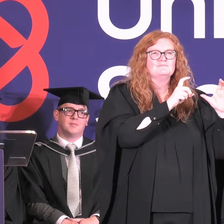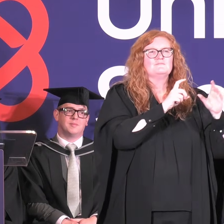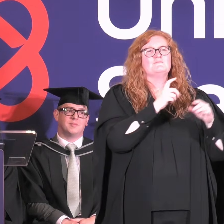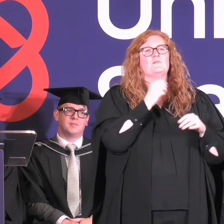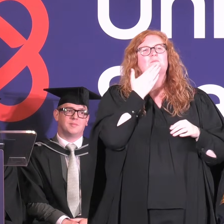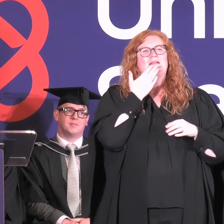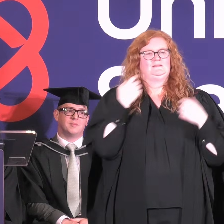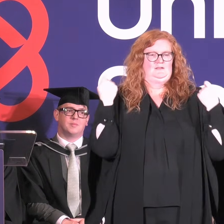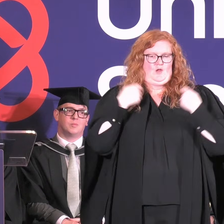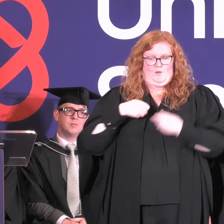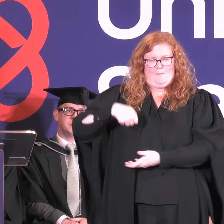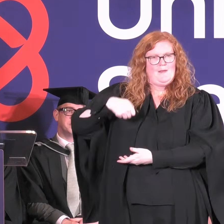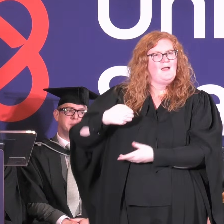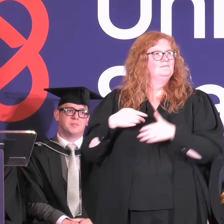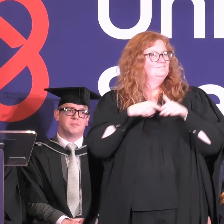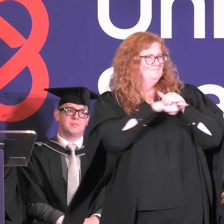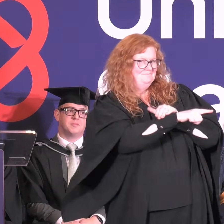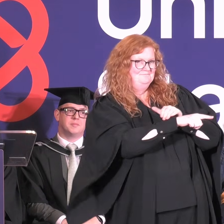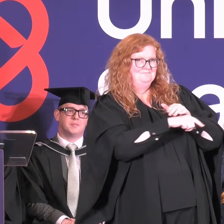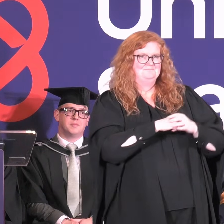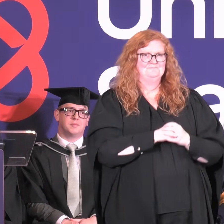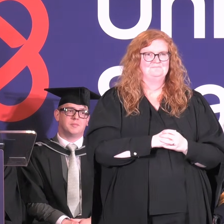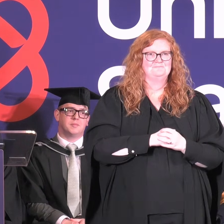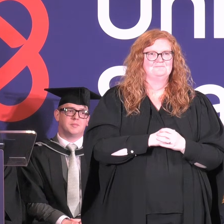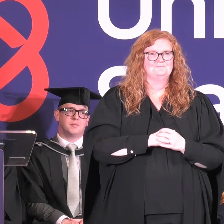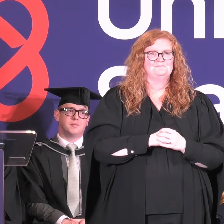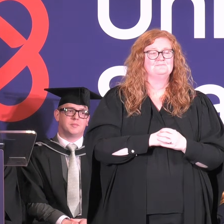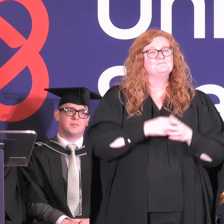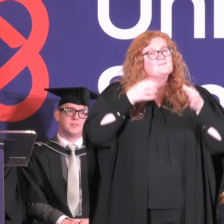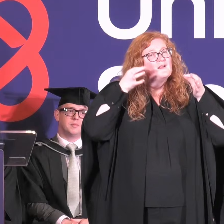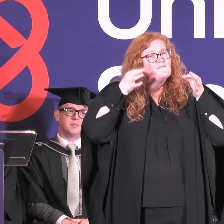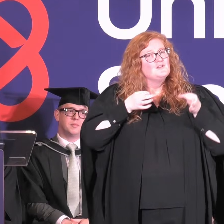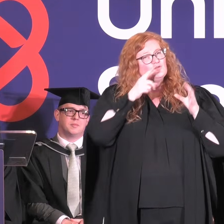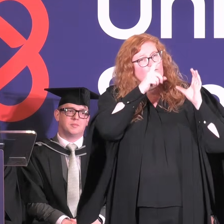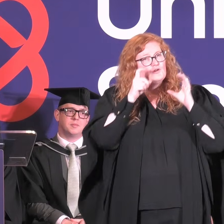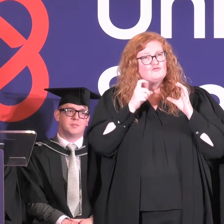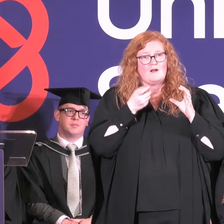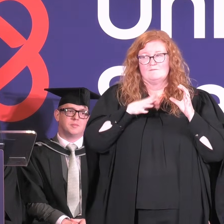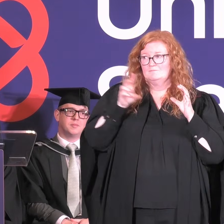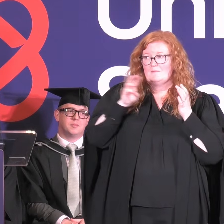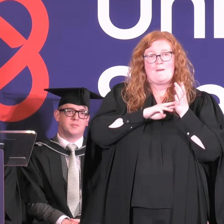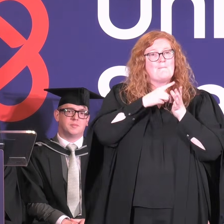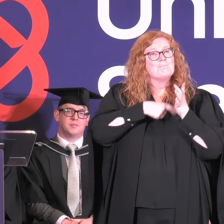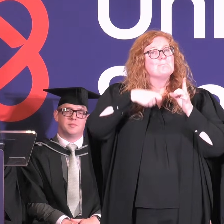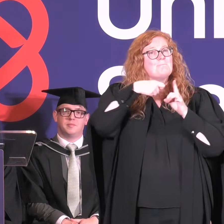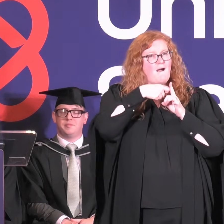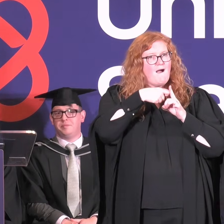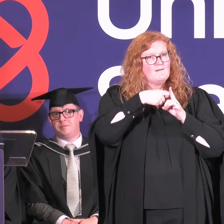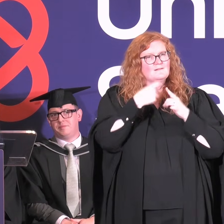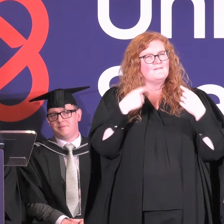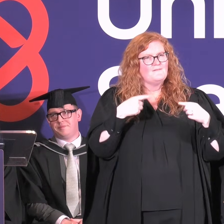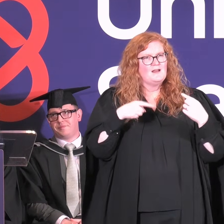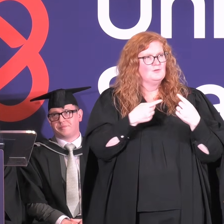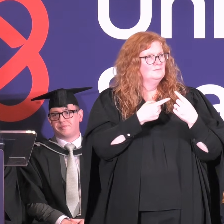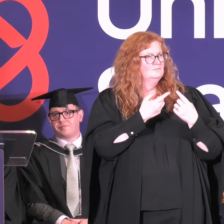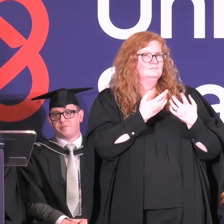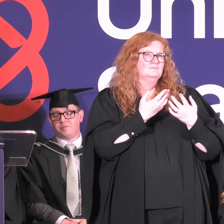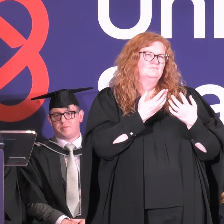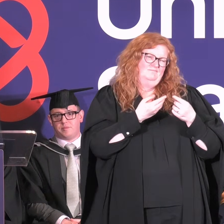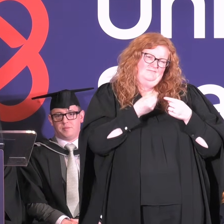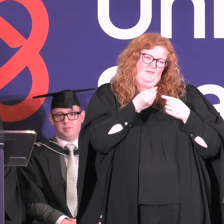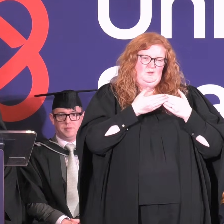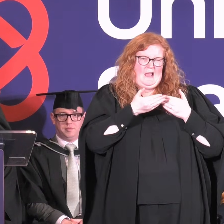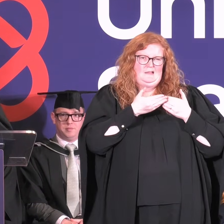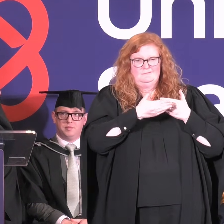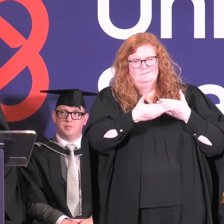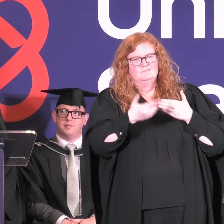belongings out of this hall with you. The official picture by our photographer, Mark, will be made available to everyone over the coming days,